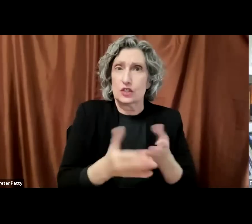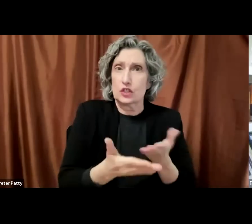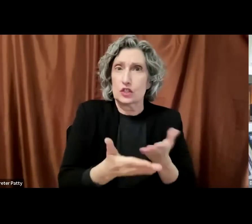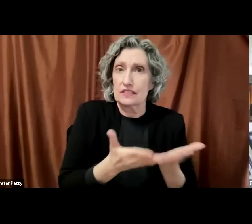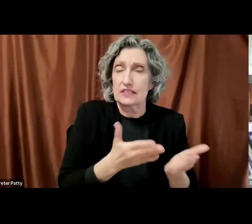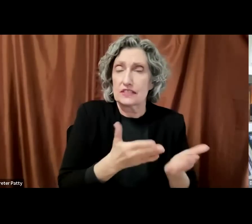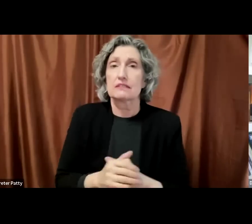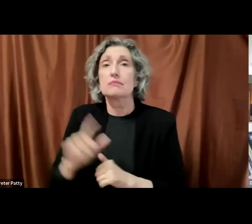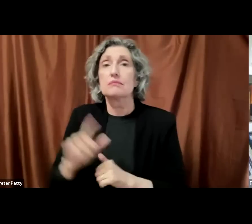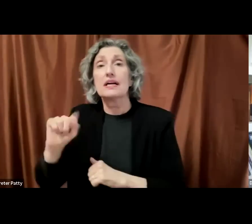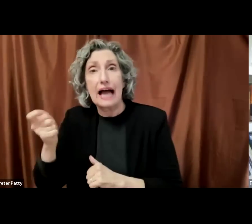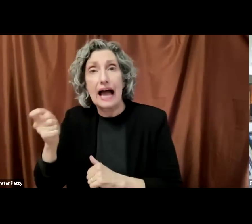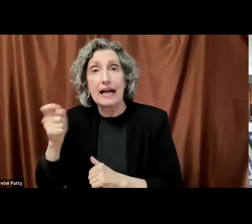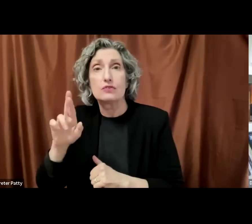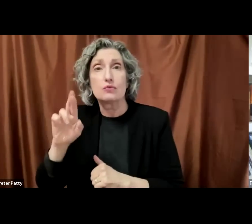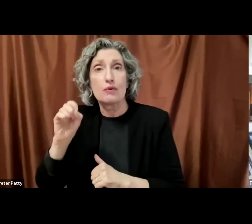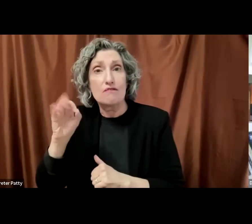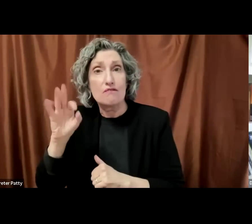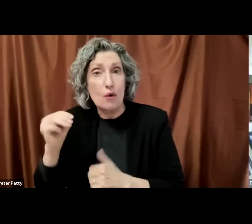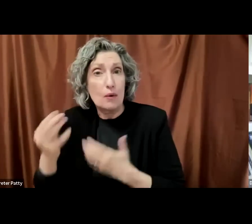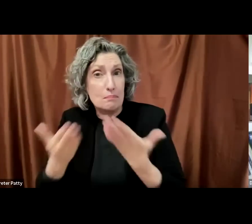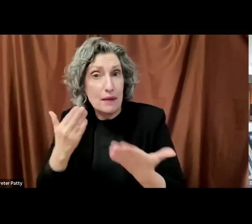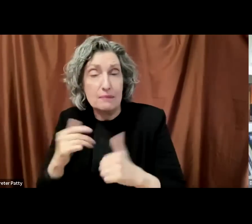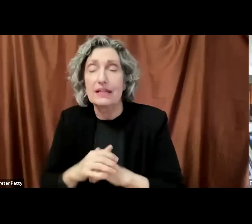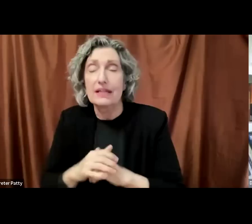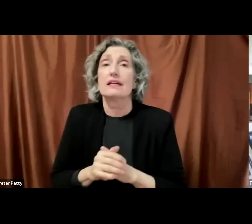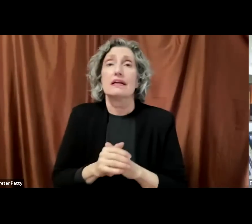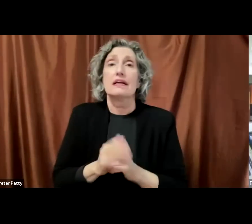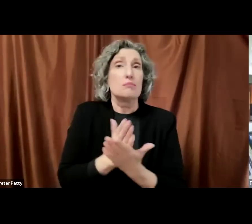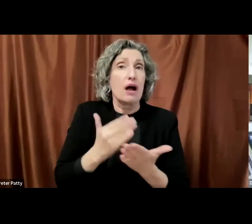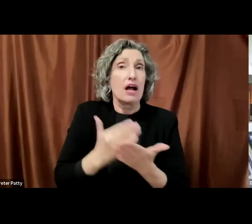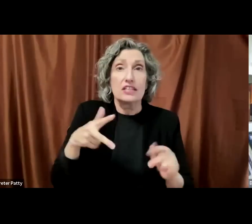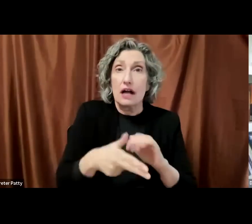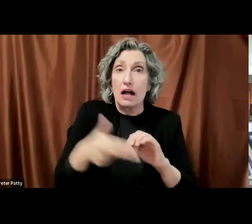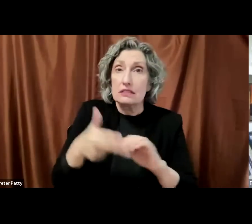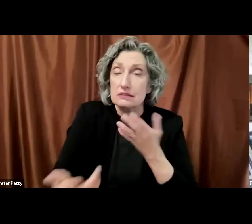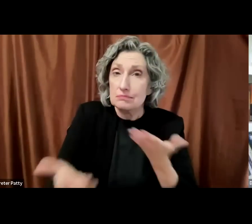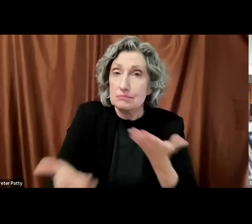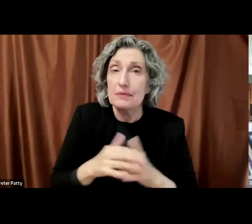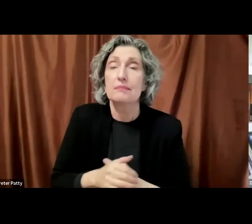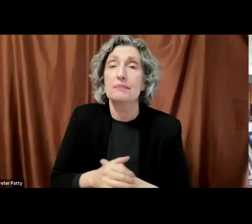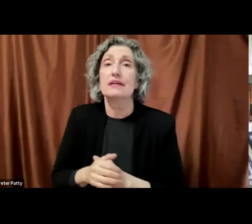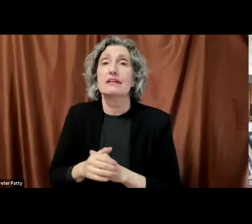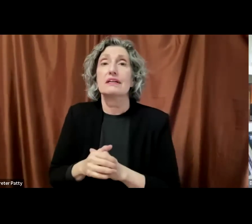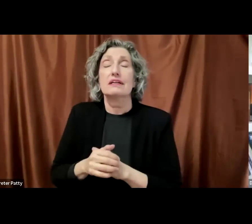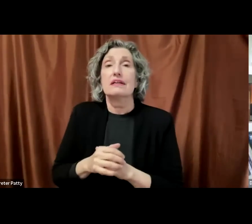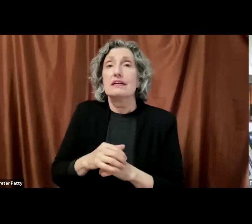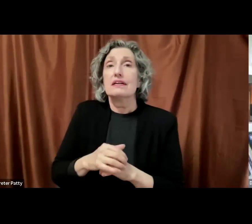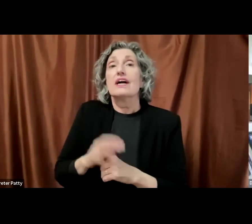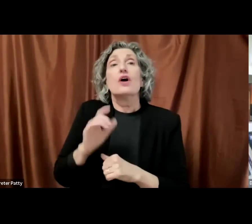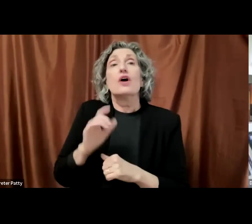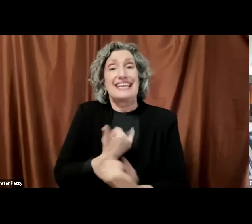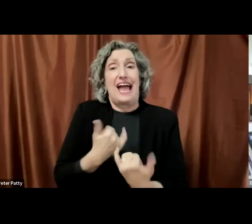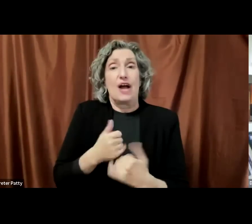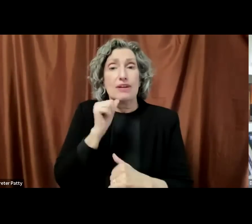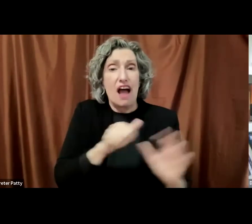budget cuts that could further reduce needed funding, with potential threats to nonprofit nonpartisanship,